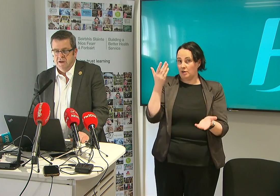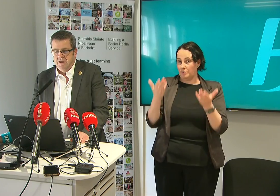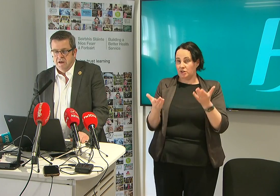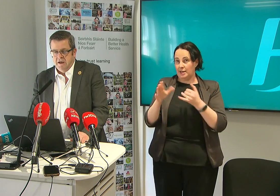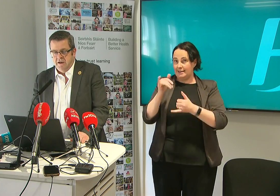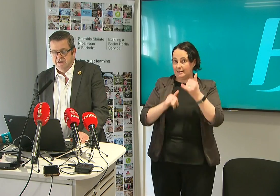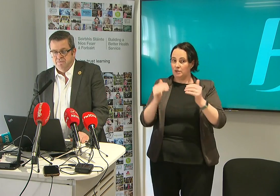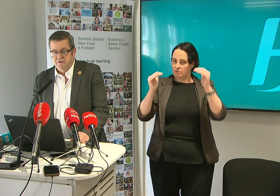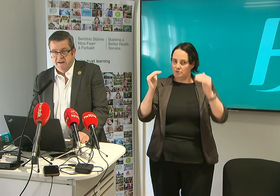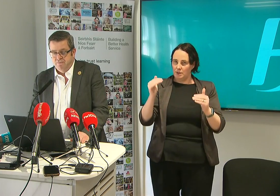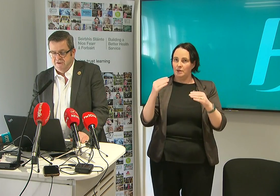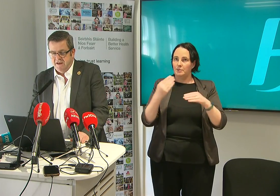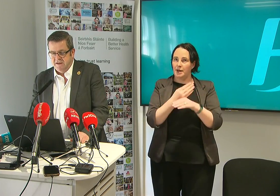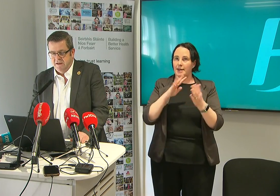by